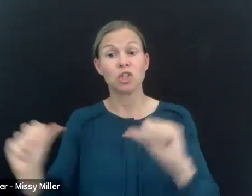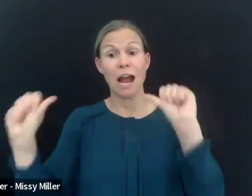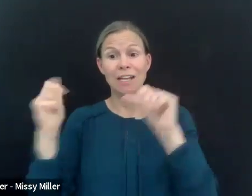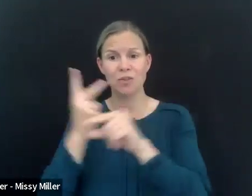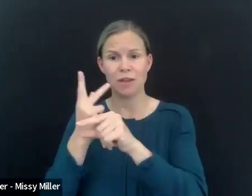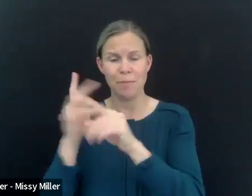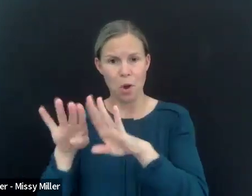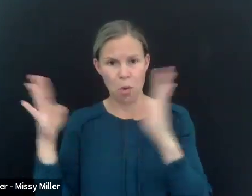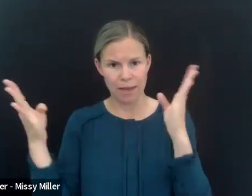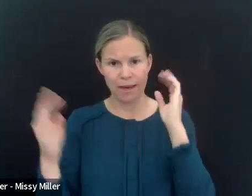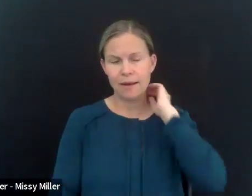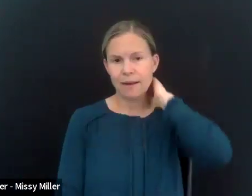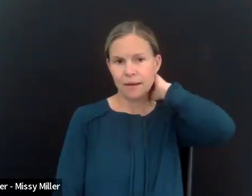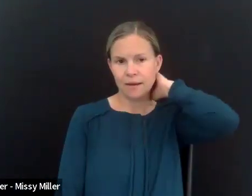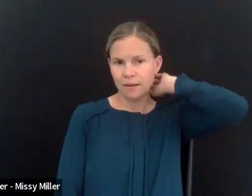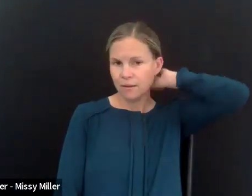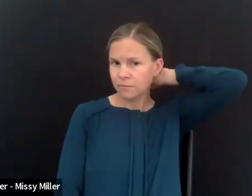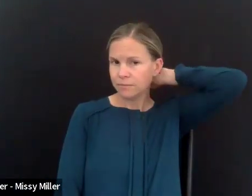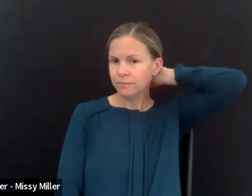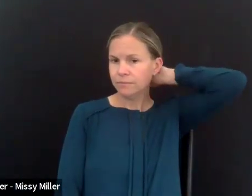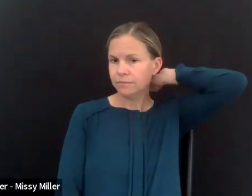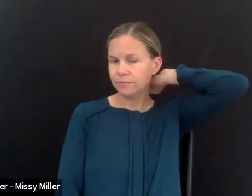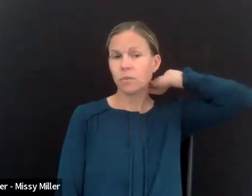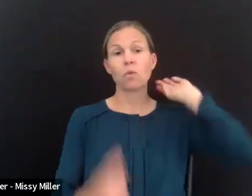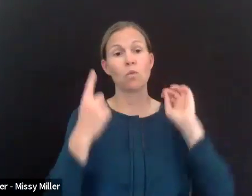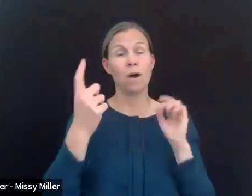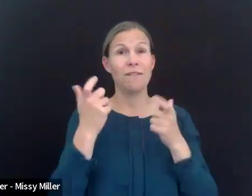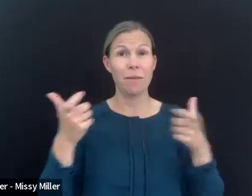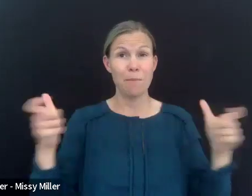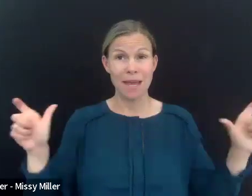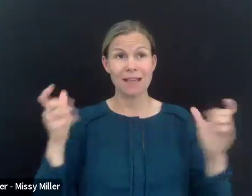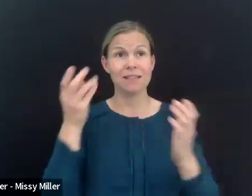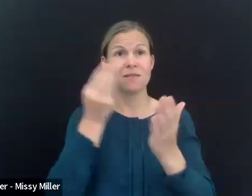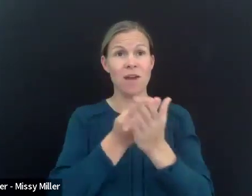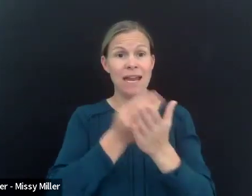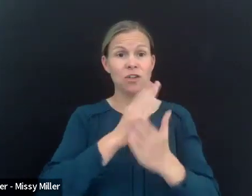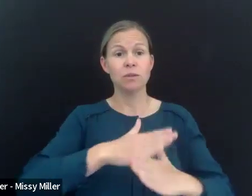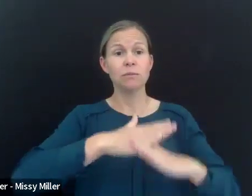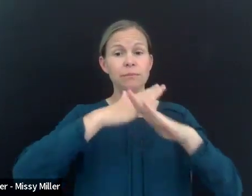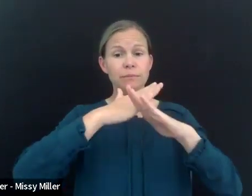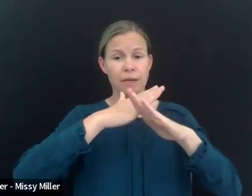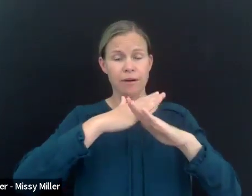One of the biggest economic financial barriers is that payment